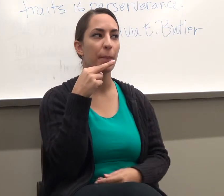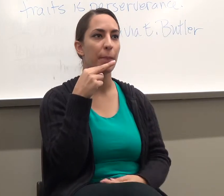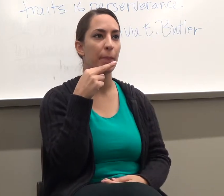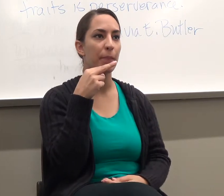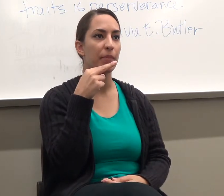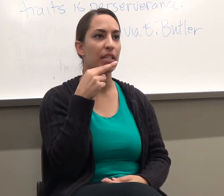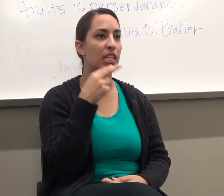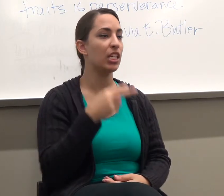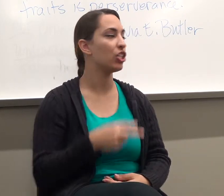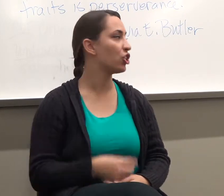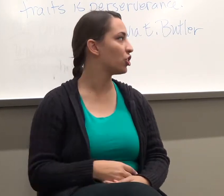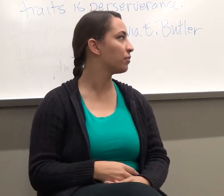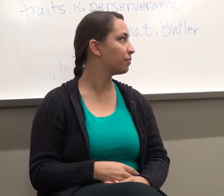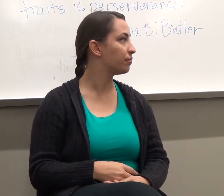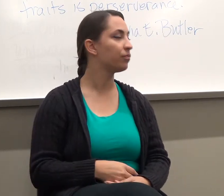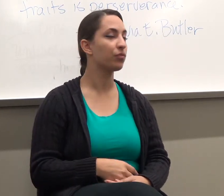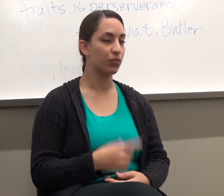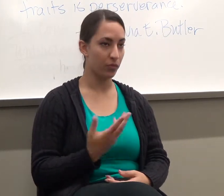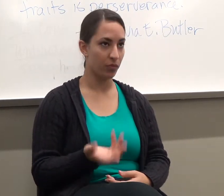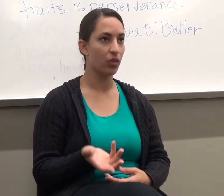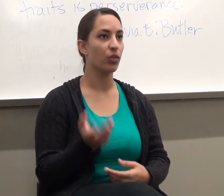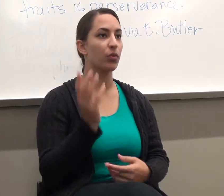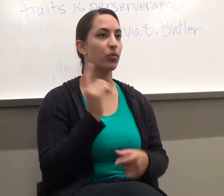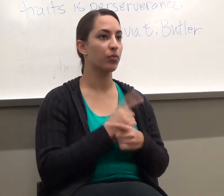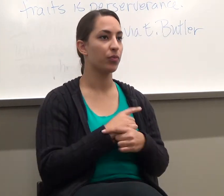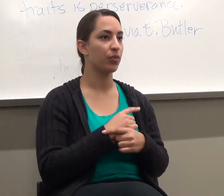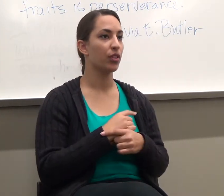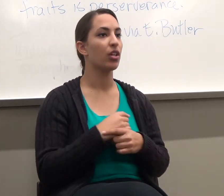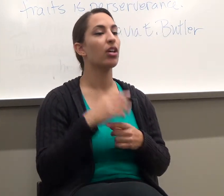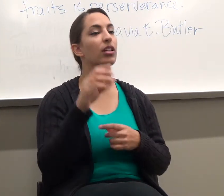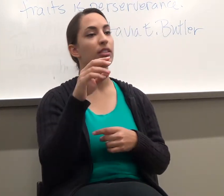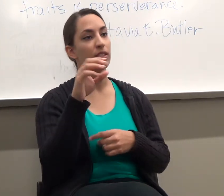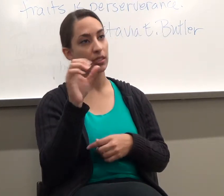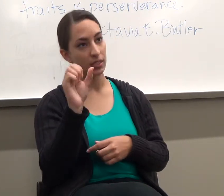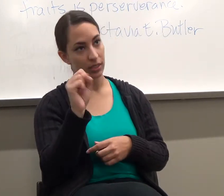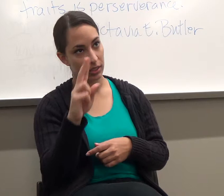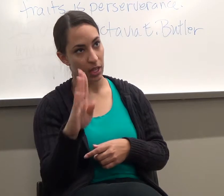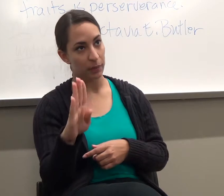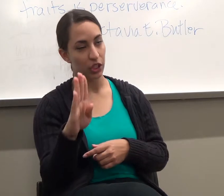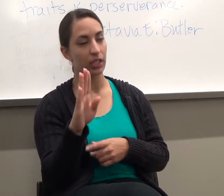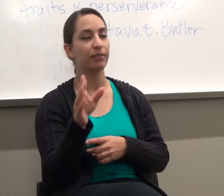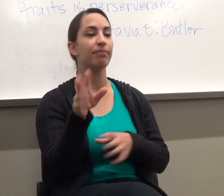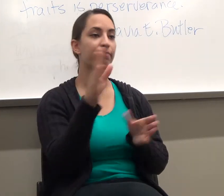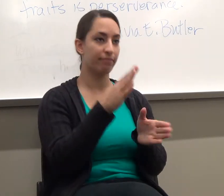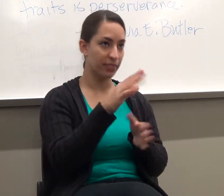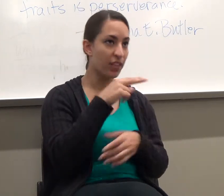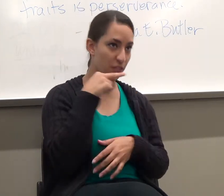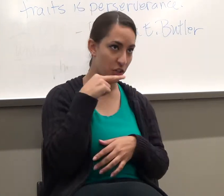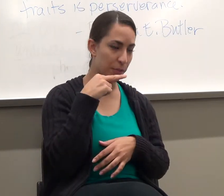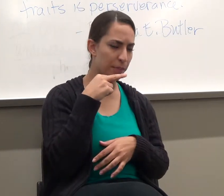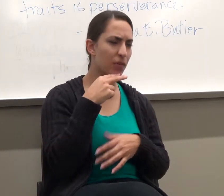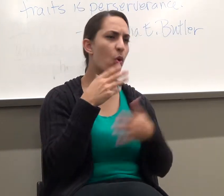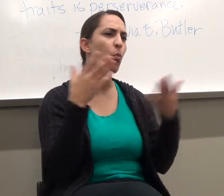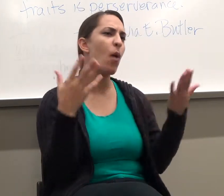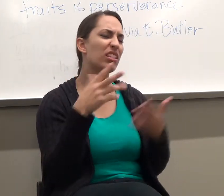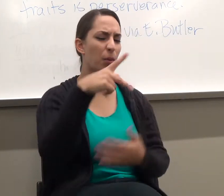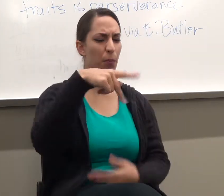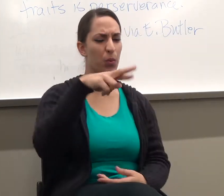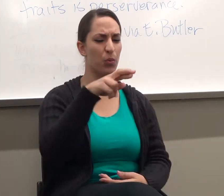Yeah, this is the subject. This is the verb. Okay, so what's the predicate